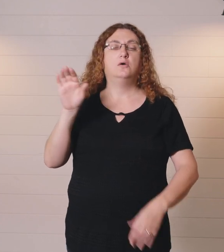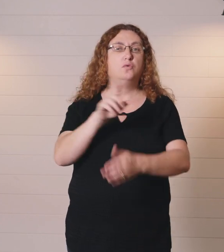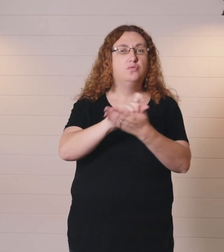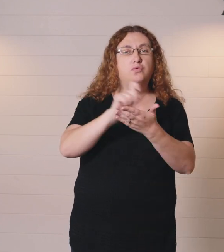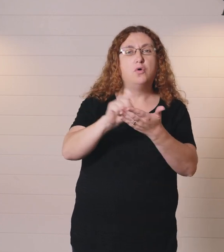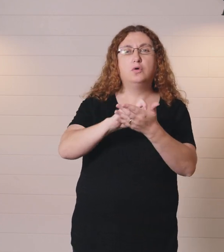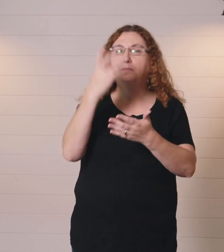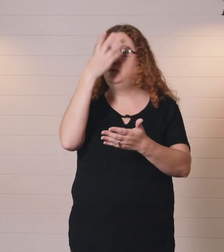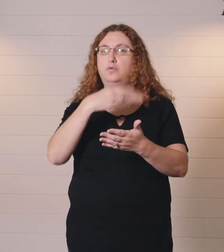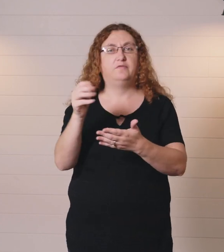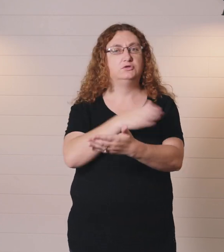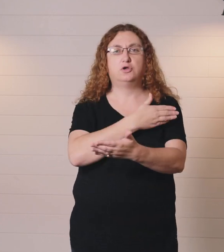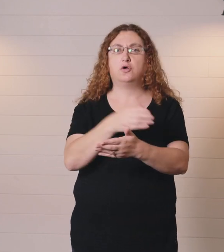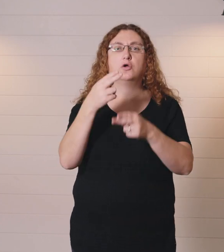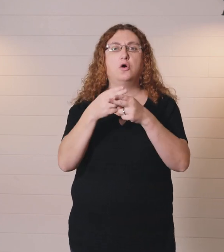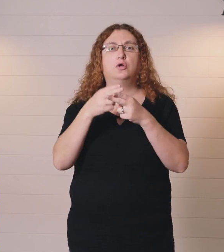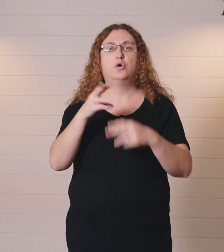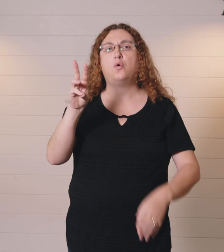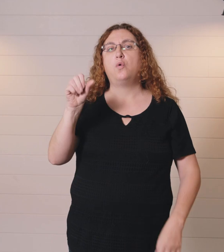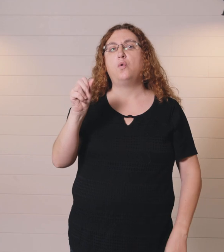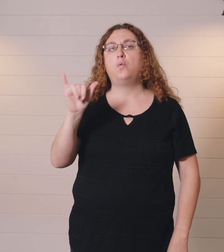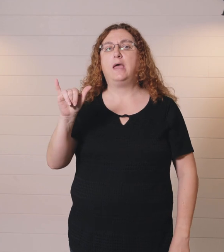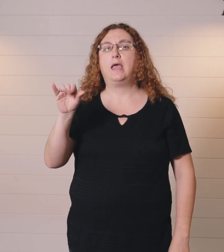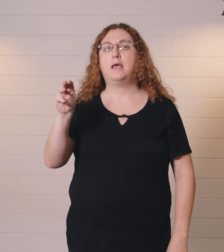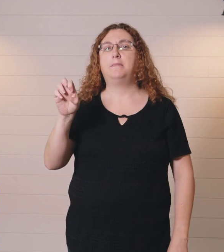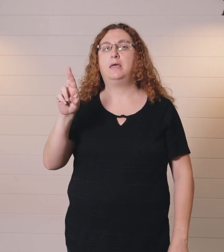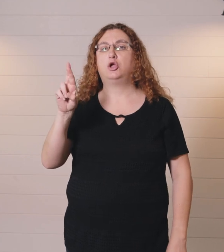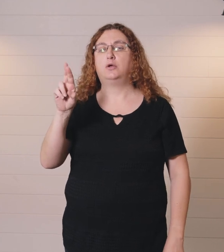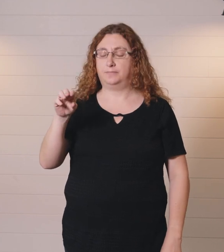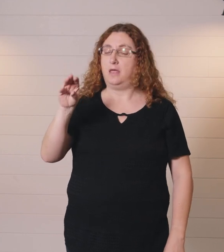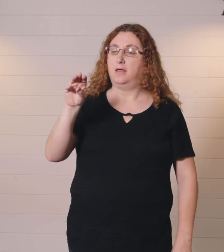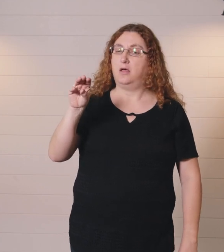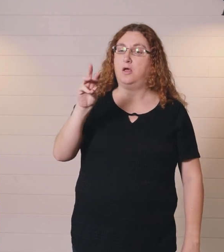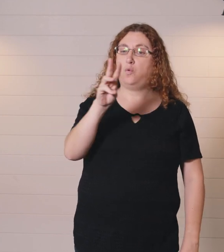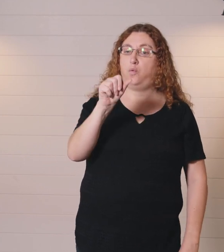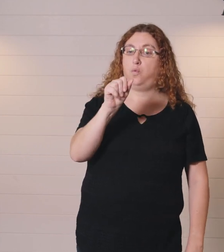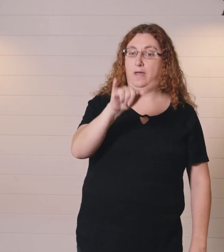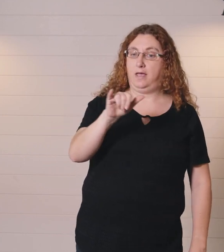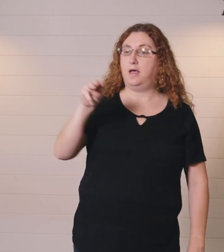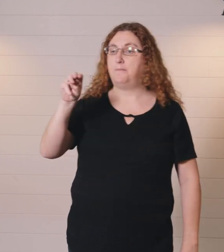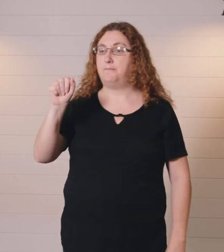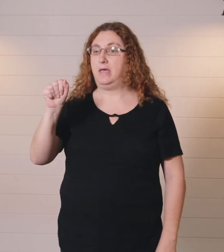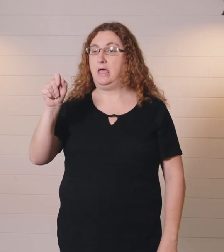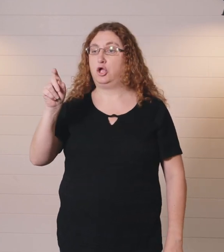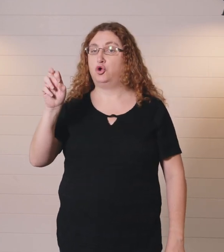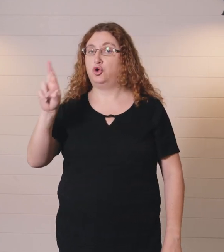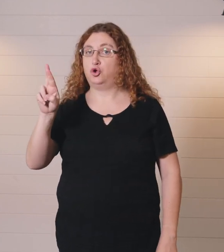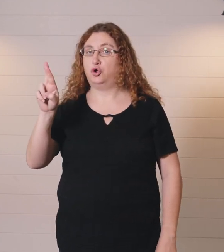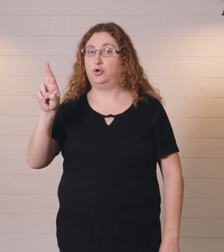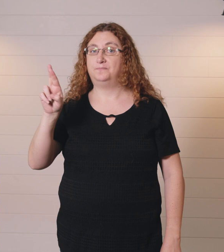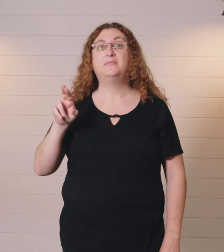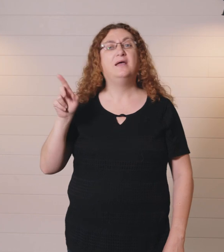years. And her lyrics would actually be a good backdrop to this study of Esther. The song Waymaker, it starts, "You are